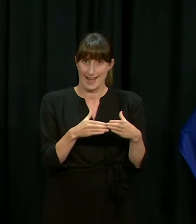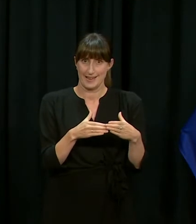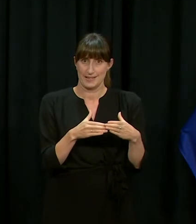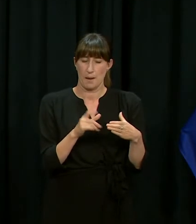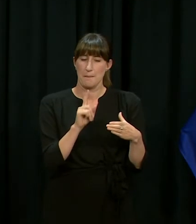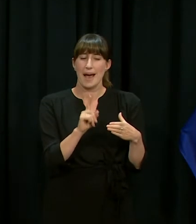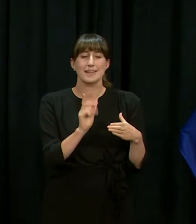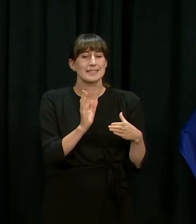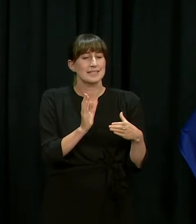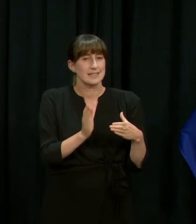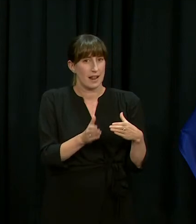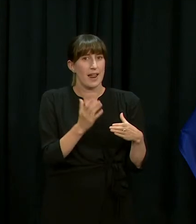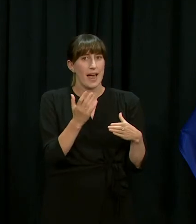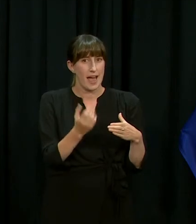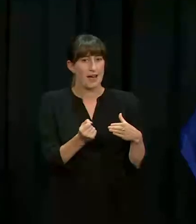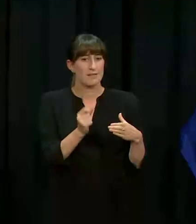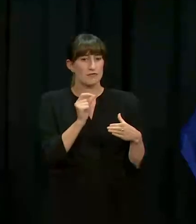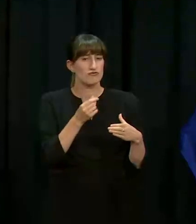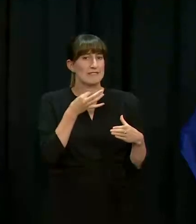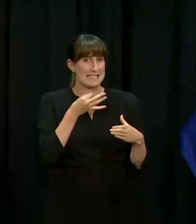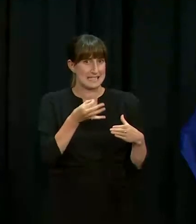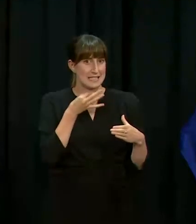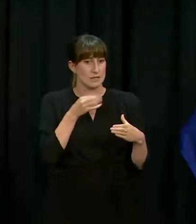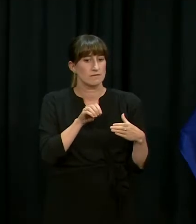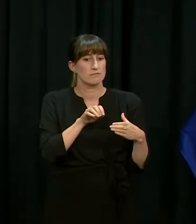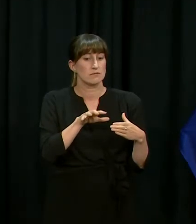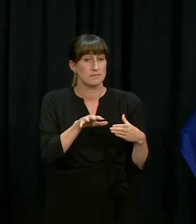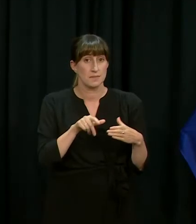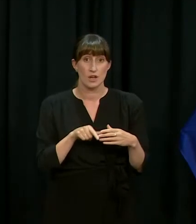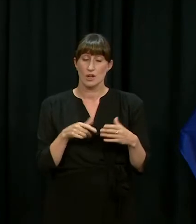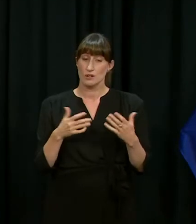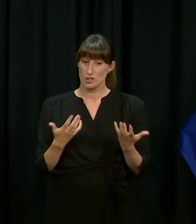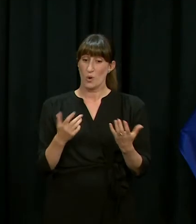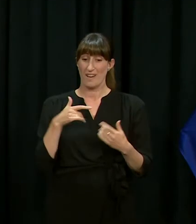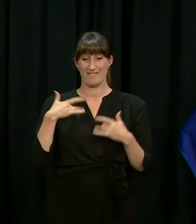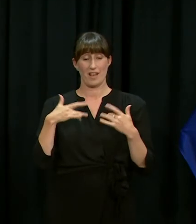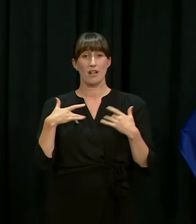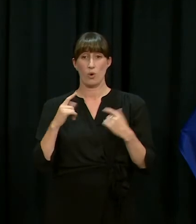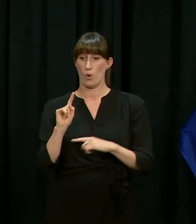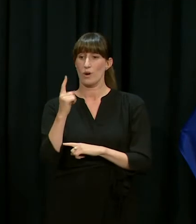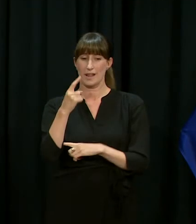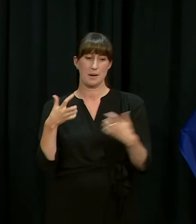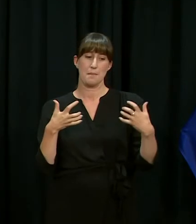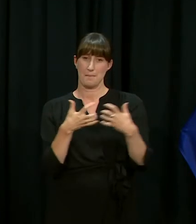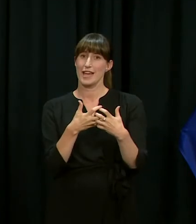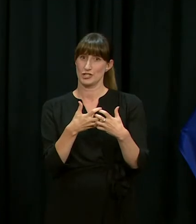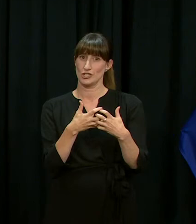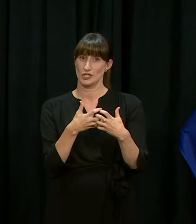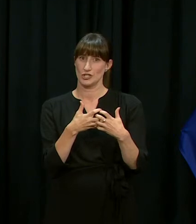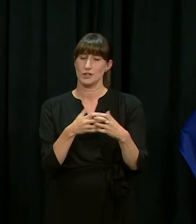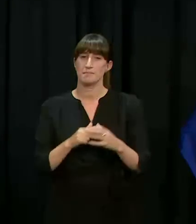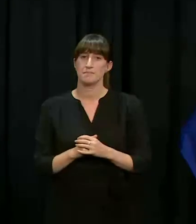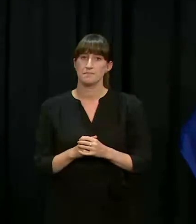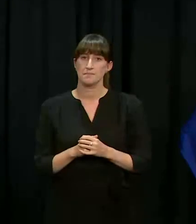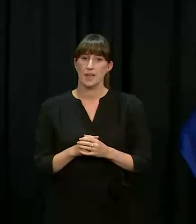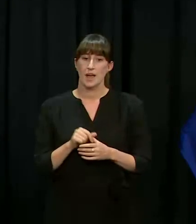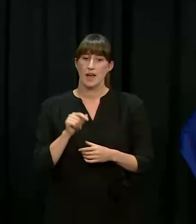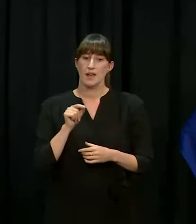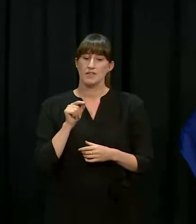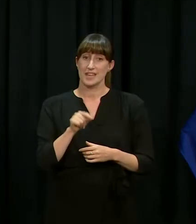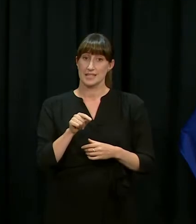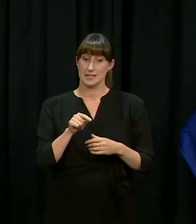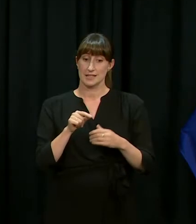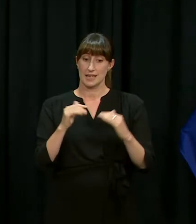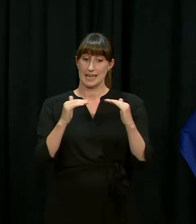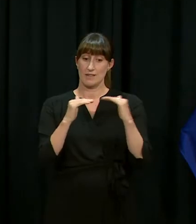situation in Auckland most appropriately fits that level. These restrictions will remain in place until Monday, when they will be reviewed